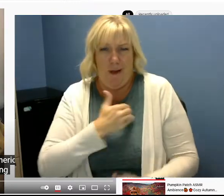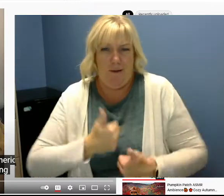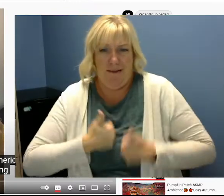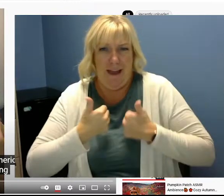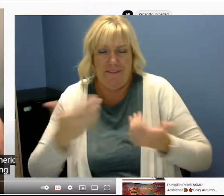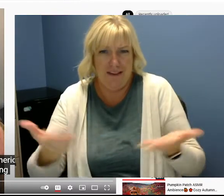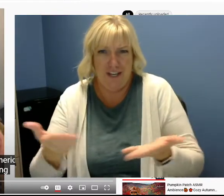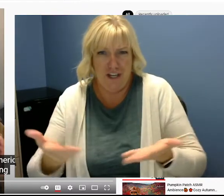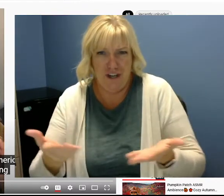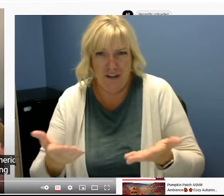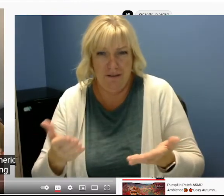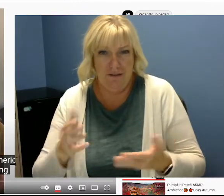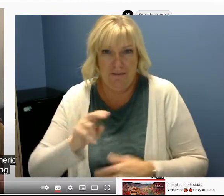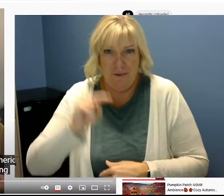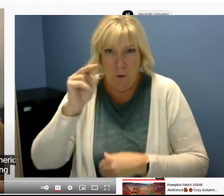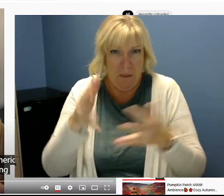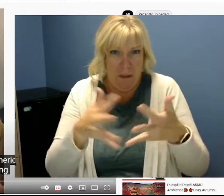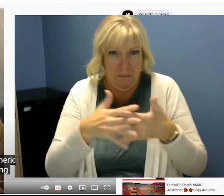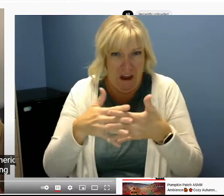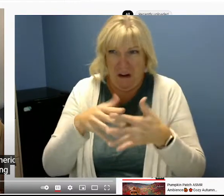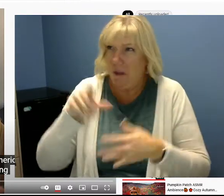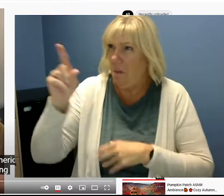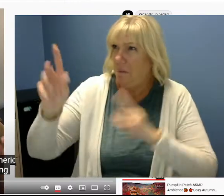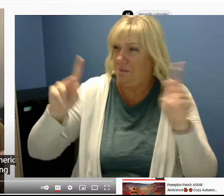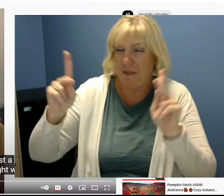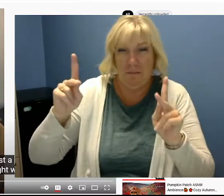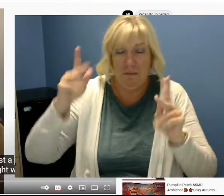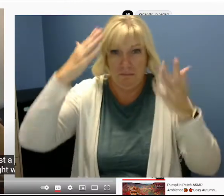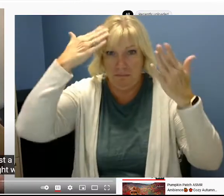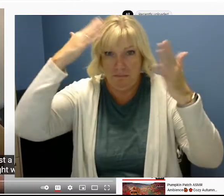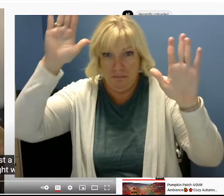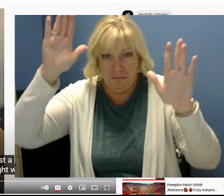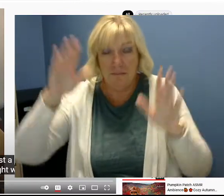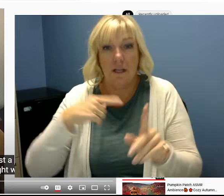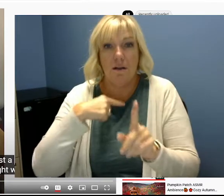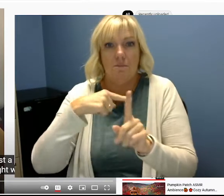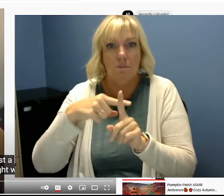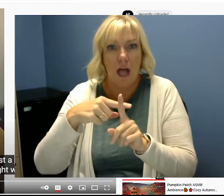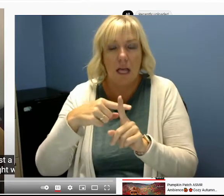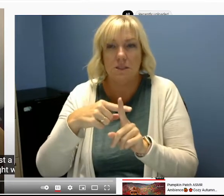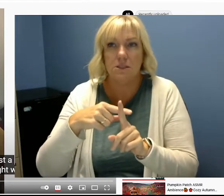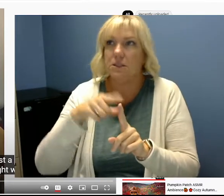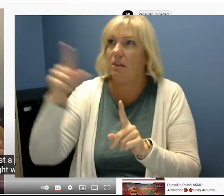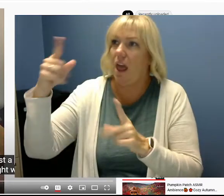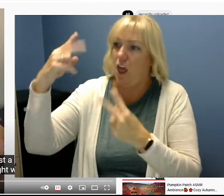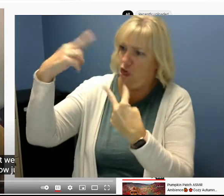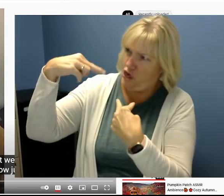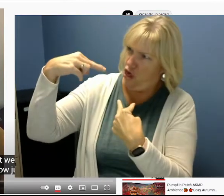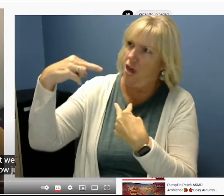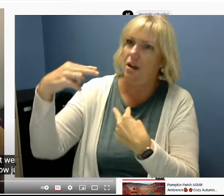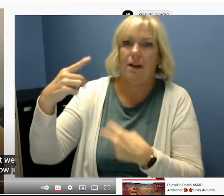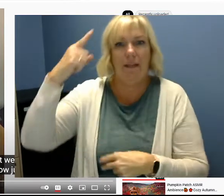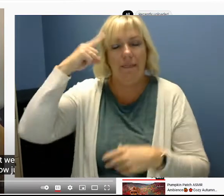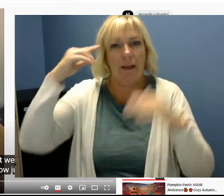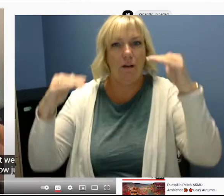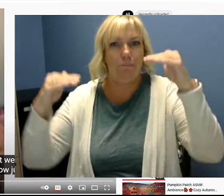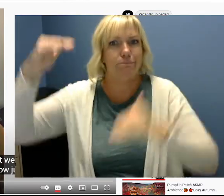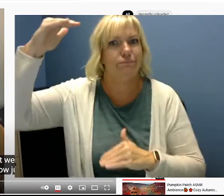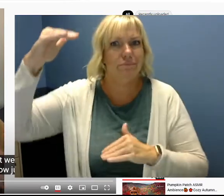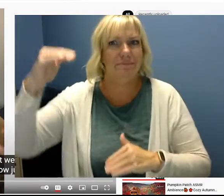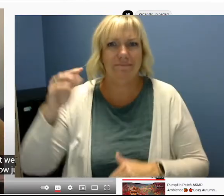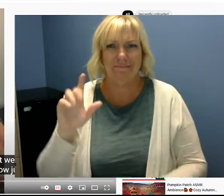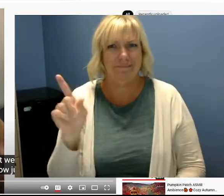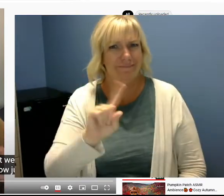North America. And we're also still fighting against that idea that we're just a bunch of backwoods farmers, right? We talked about that before too, that we want